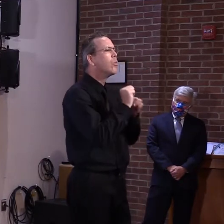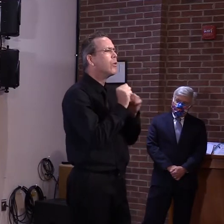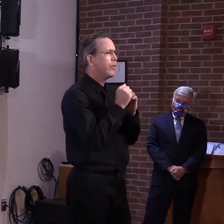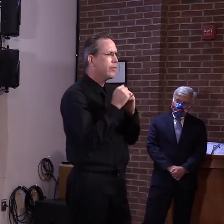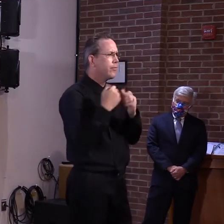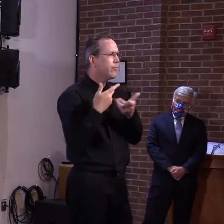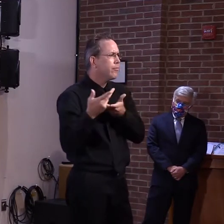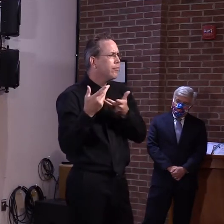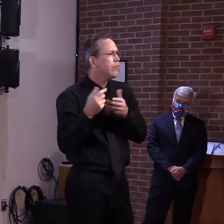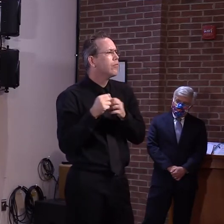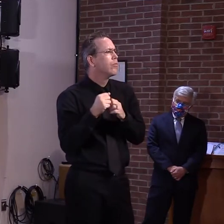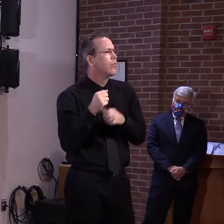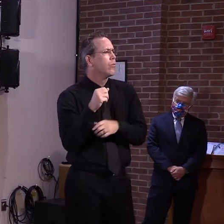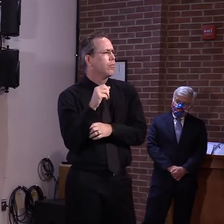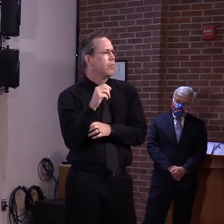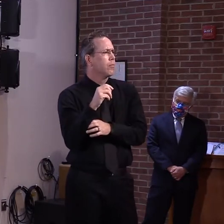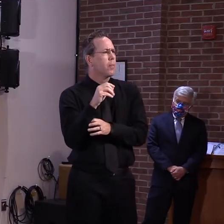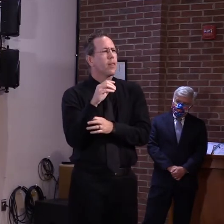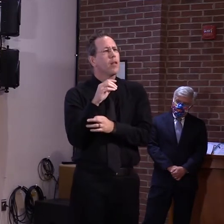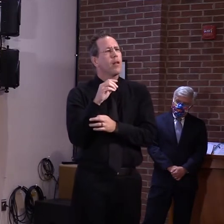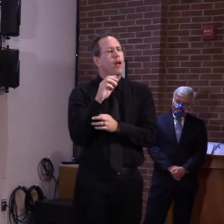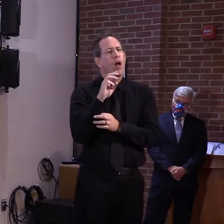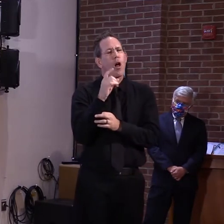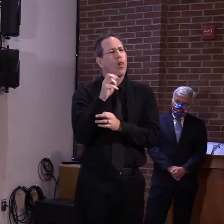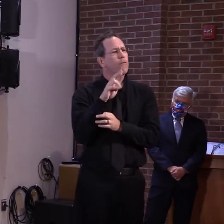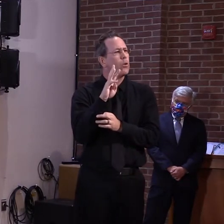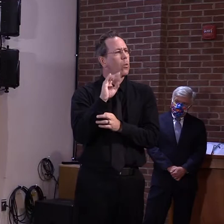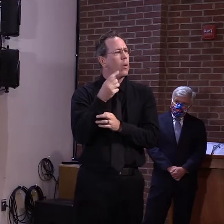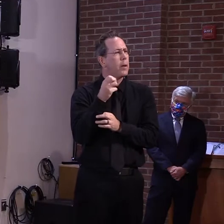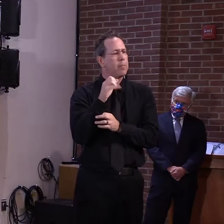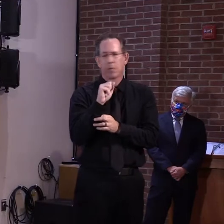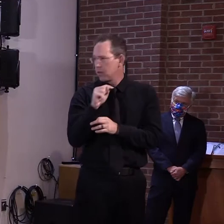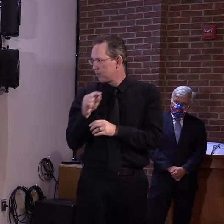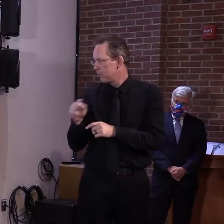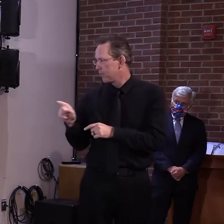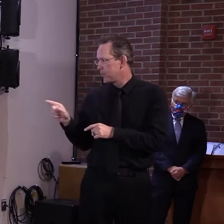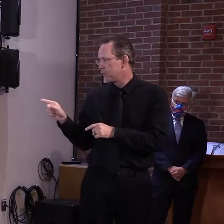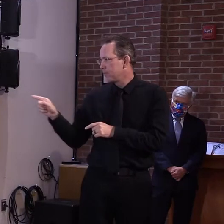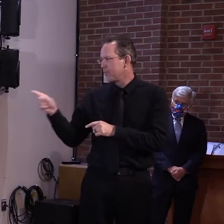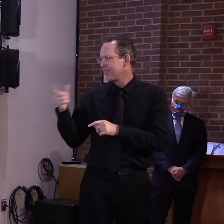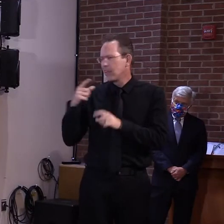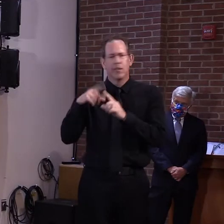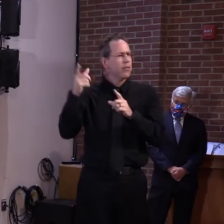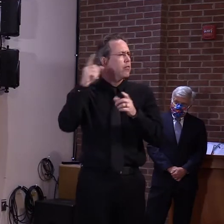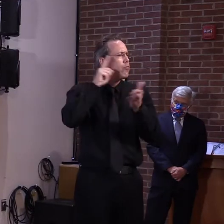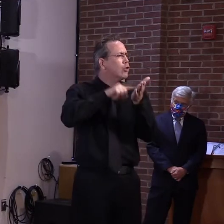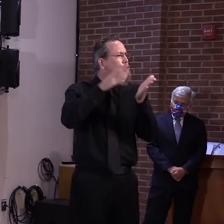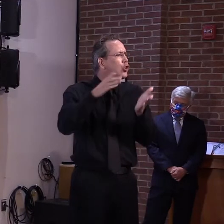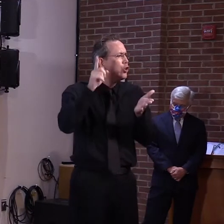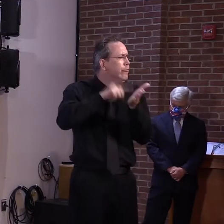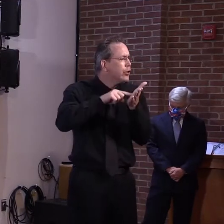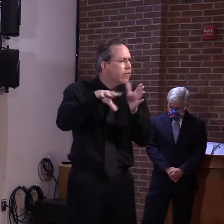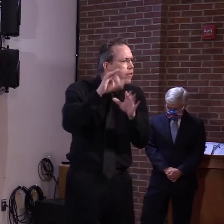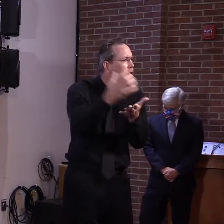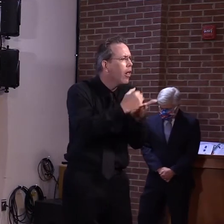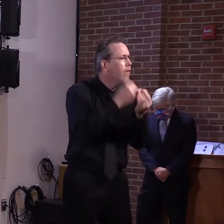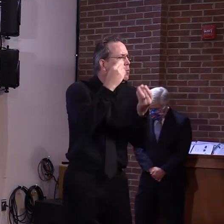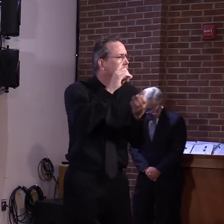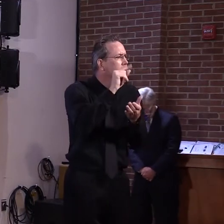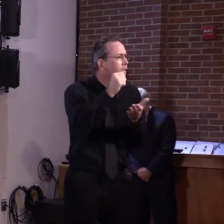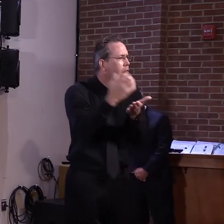us forecasts, but we asked them to include specifically what will change in September and October with the start of K through